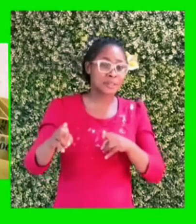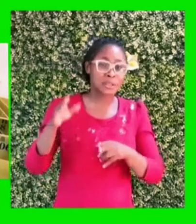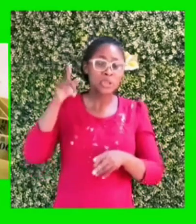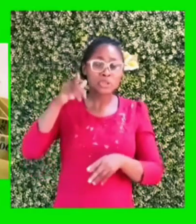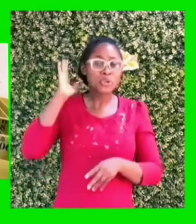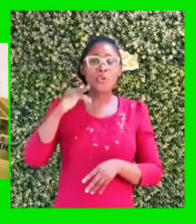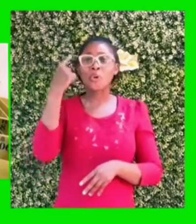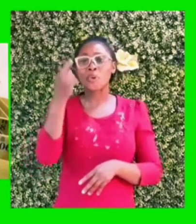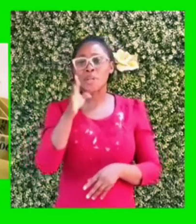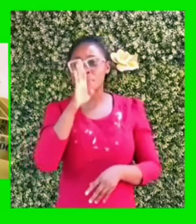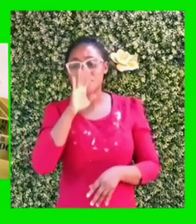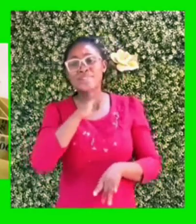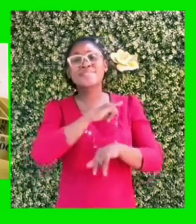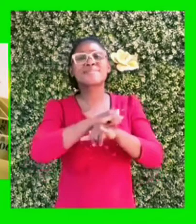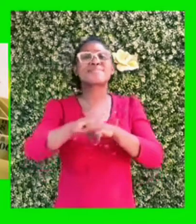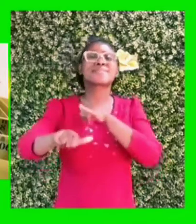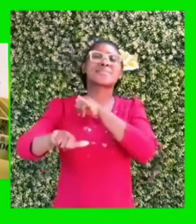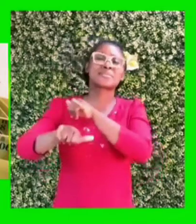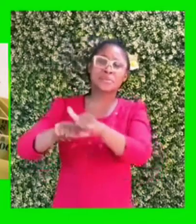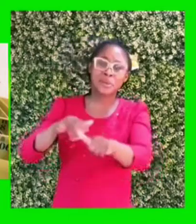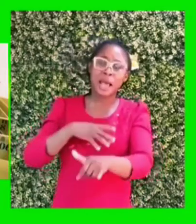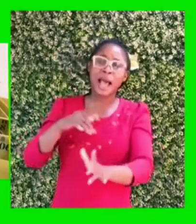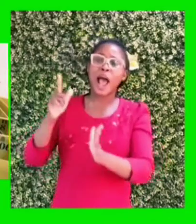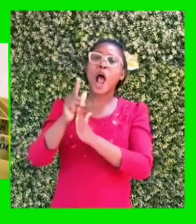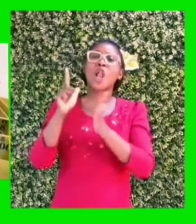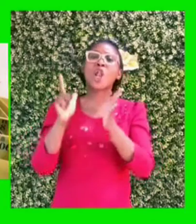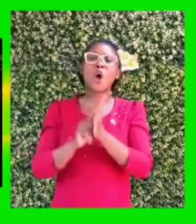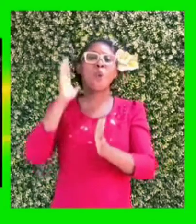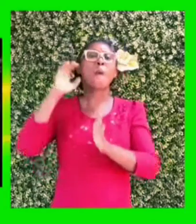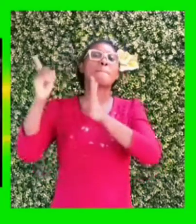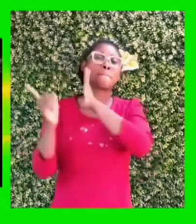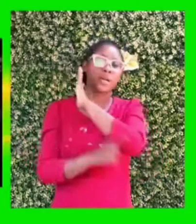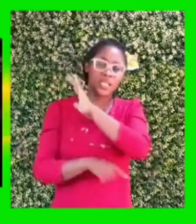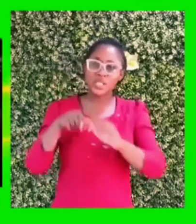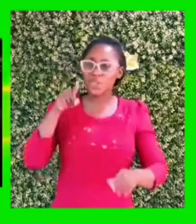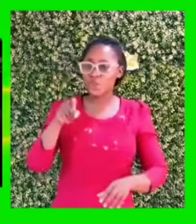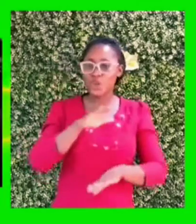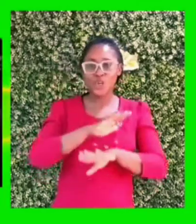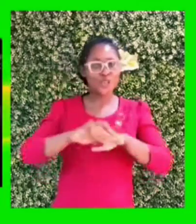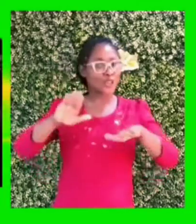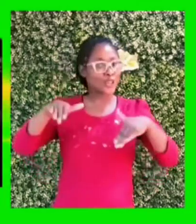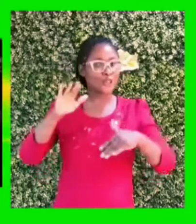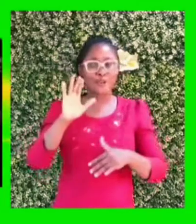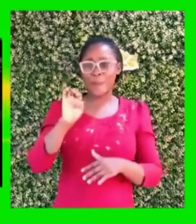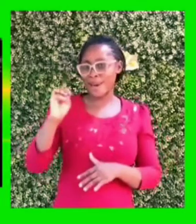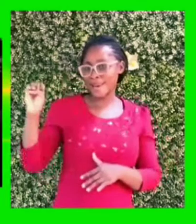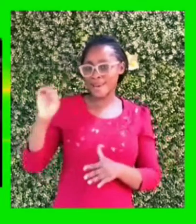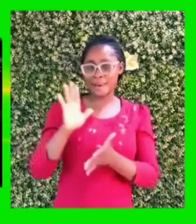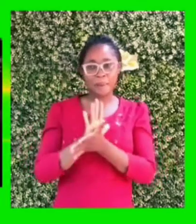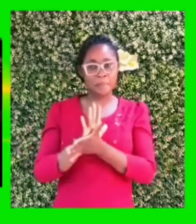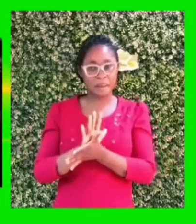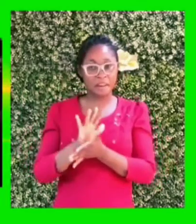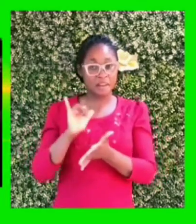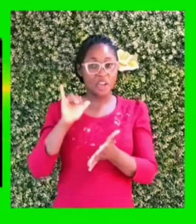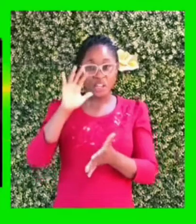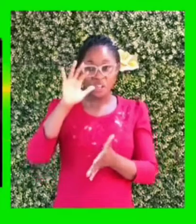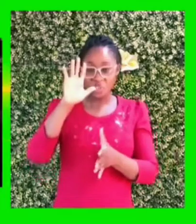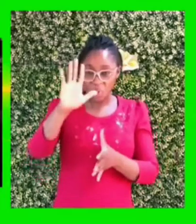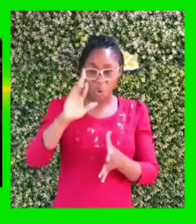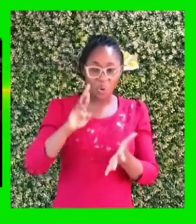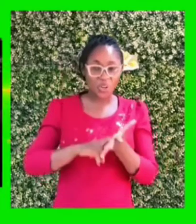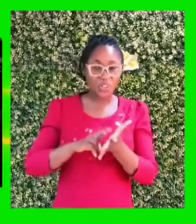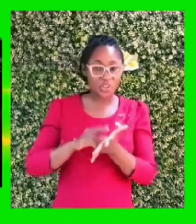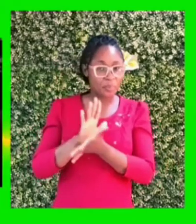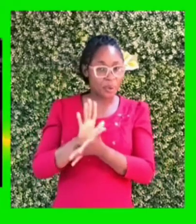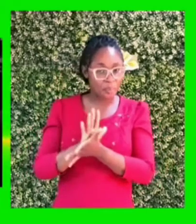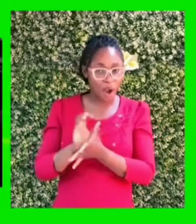will only be swindled and the long arm of the law will get to you. Do not give your e-slip, that is, registration